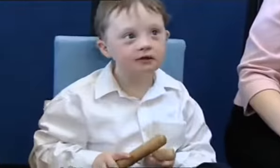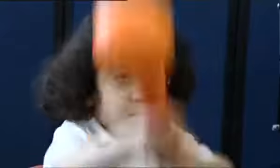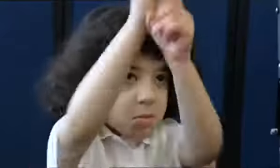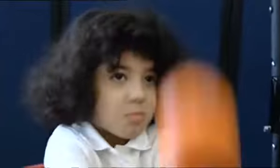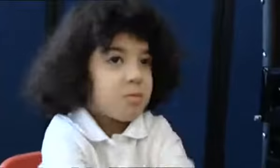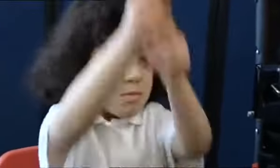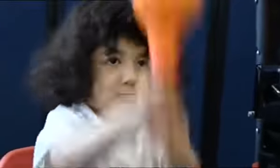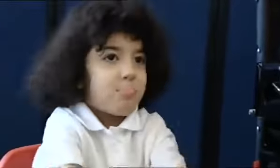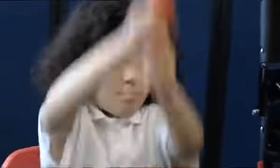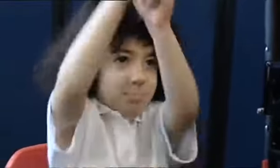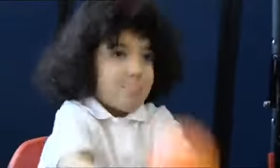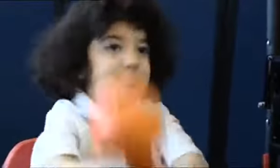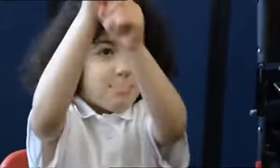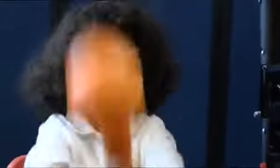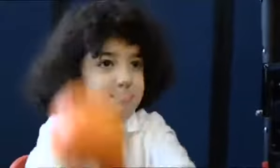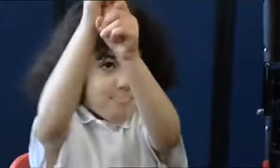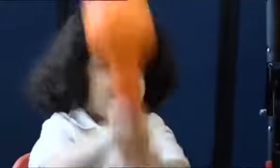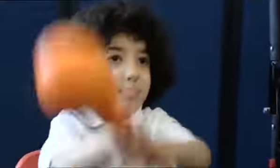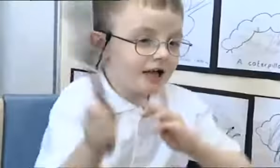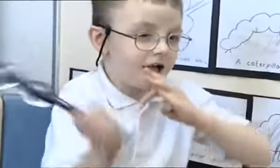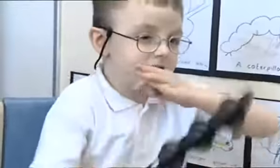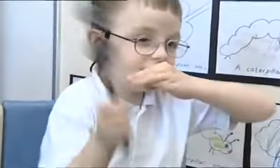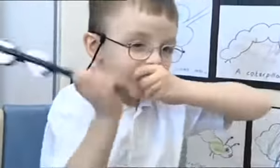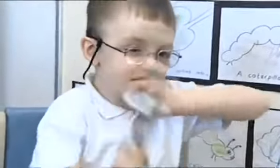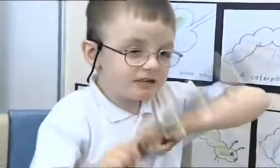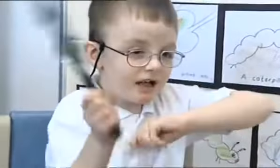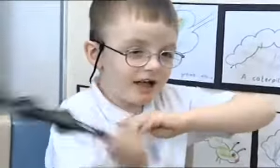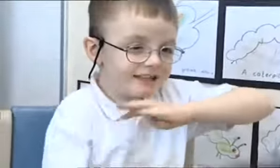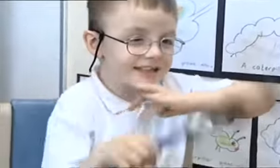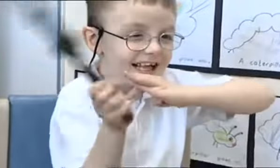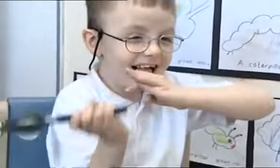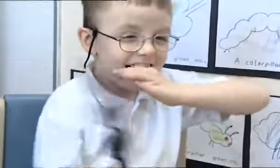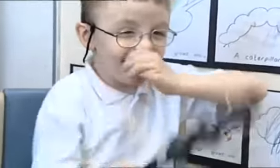Everybody's been given a musical instrument. They're going to play along to a piece of music.